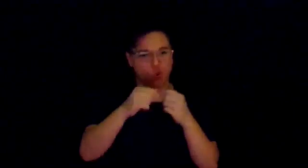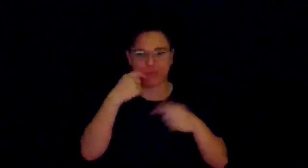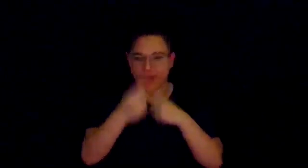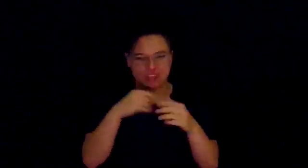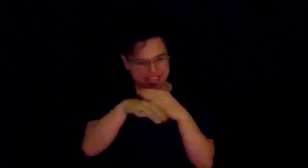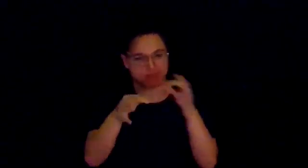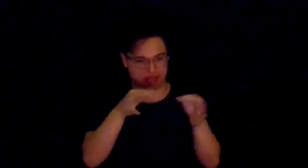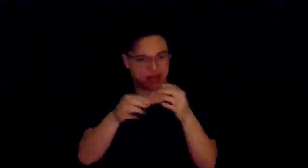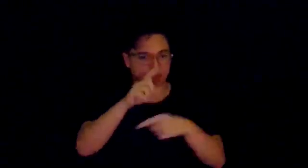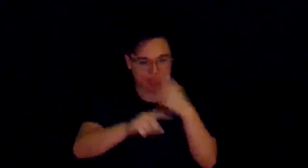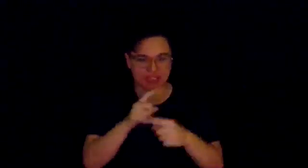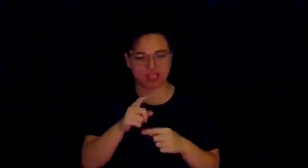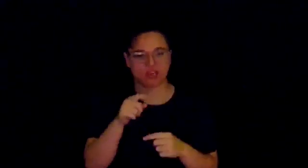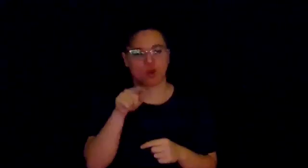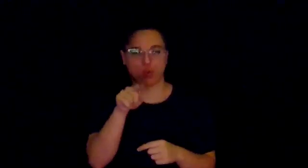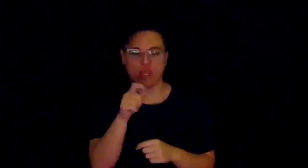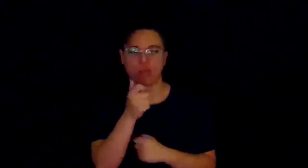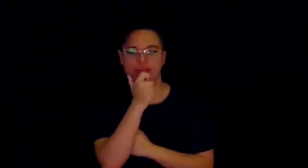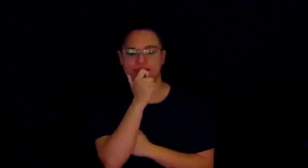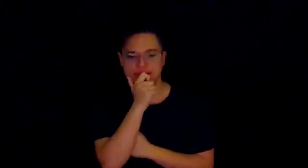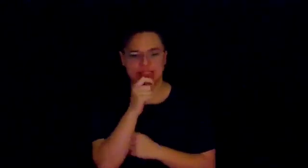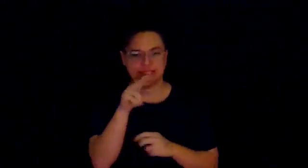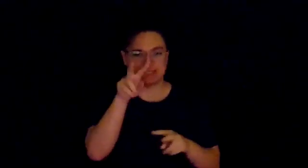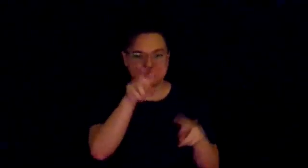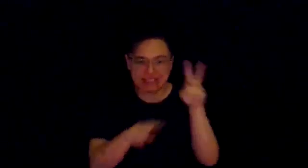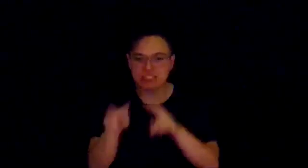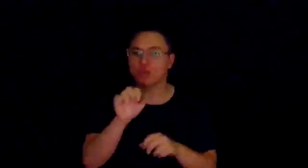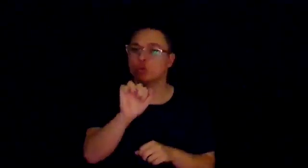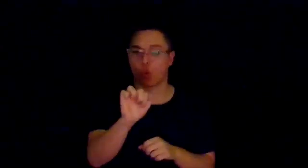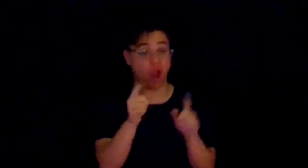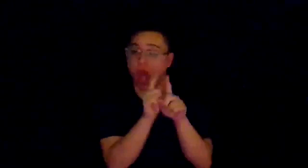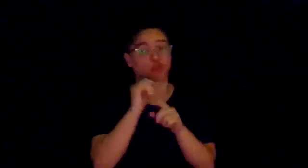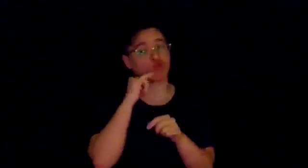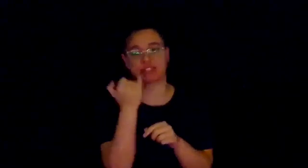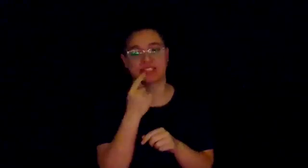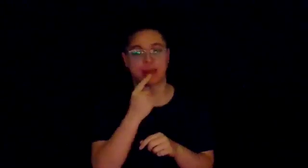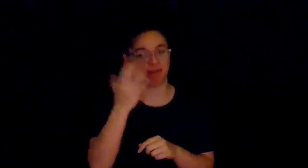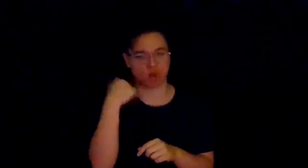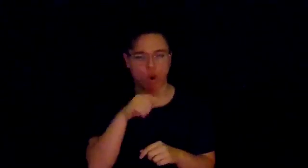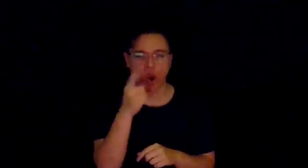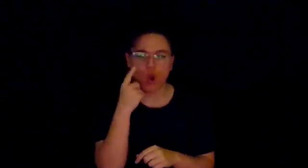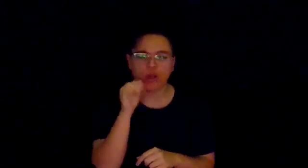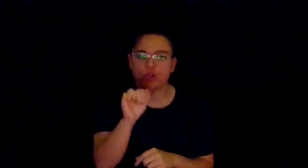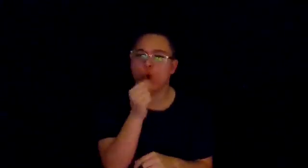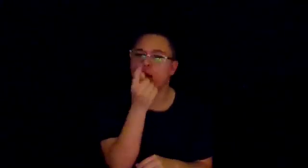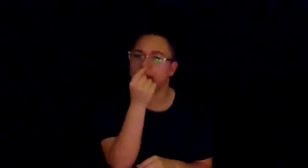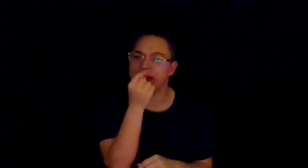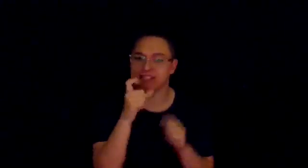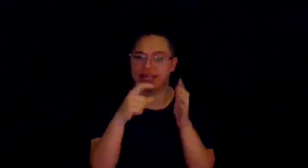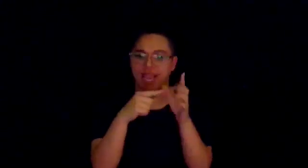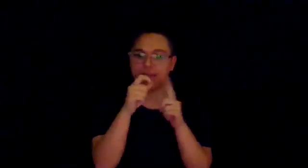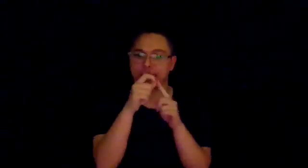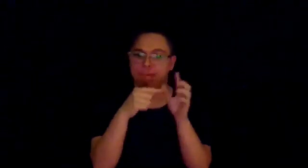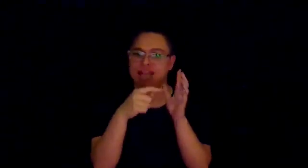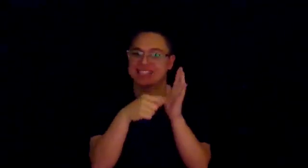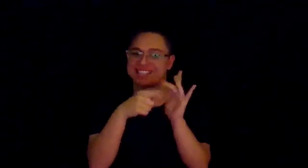have we have your information within the planning meeting, and we'll be accessing, like Justin said before,